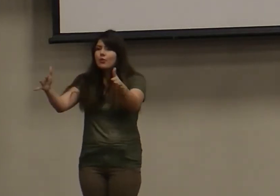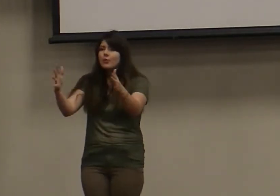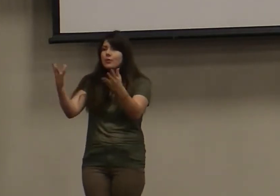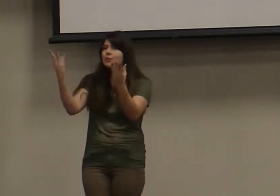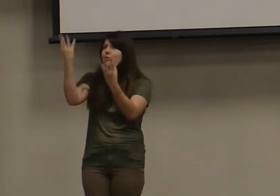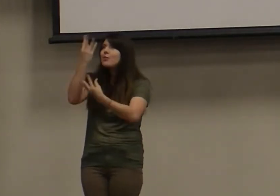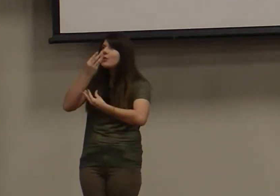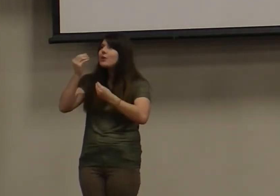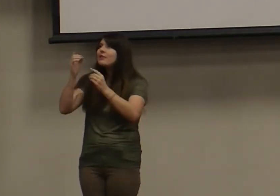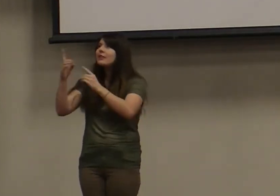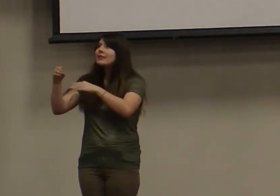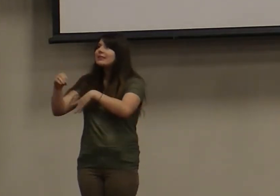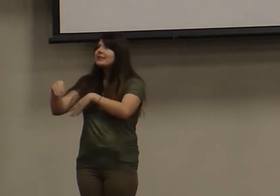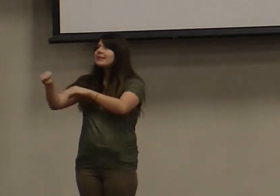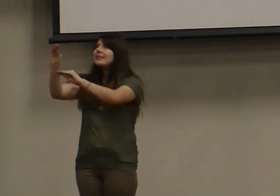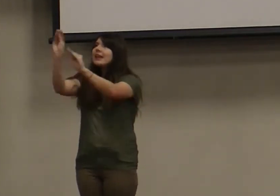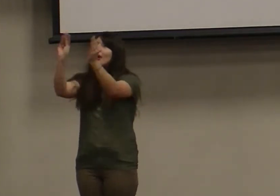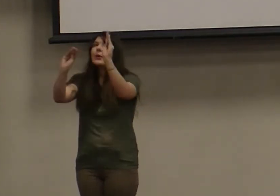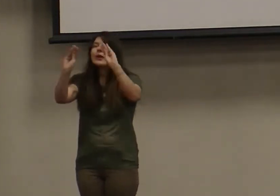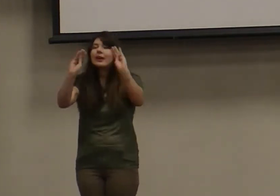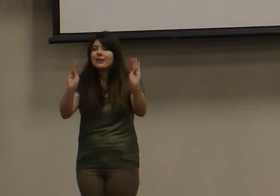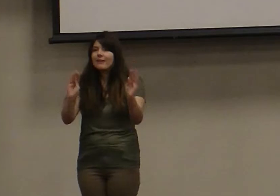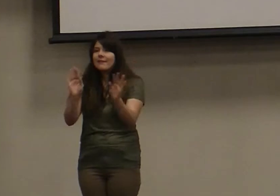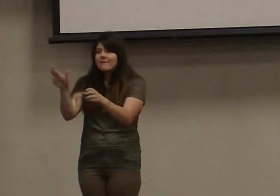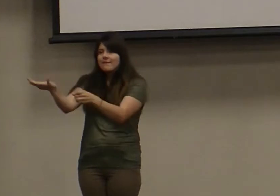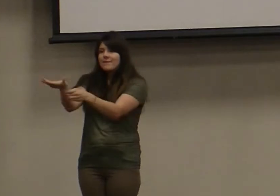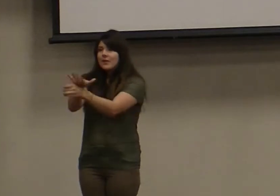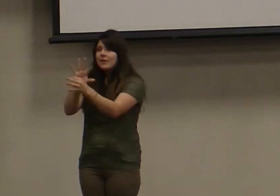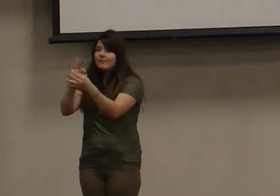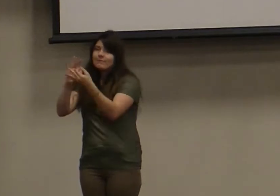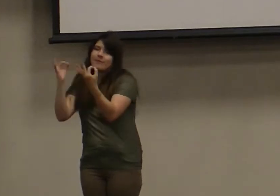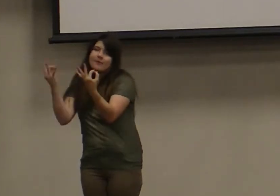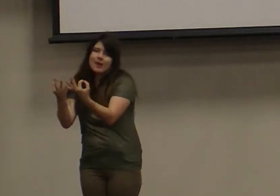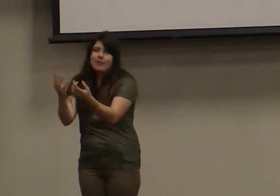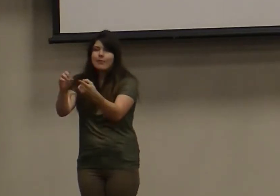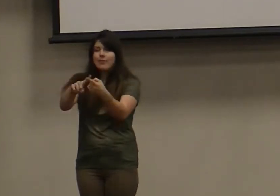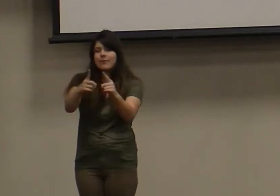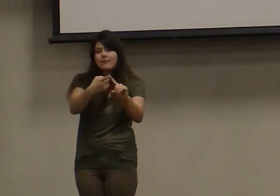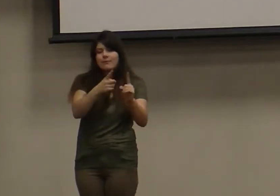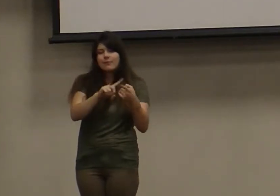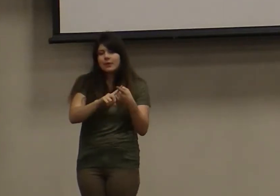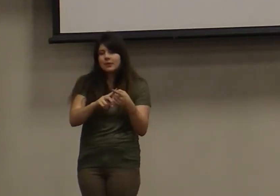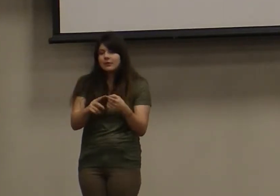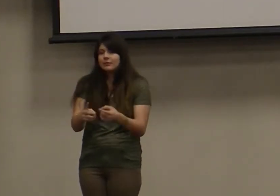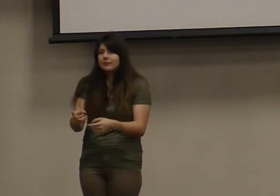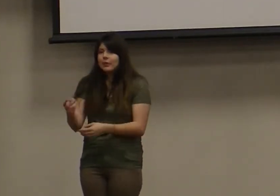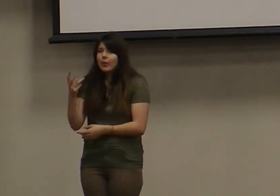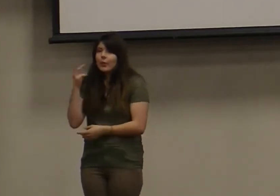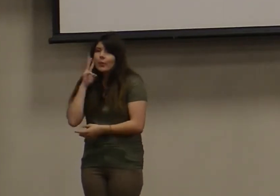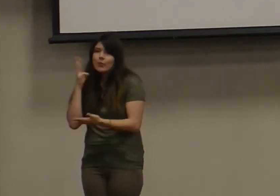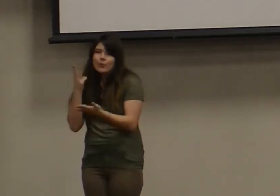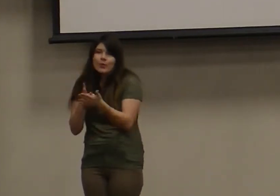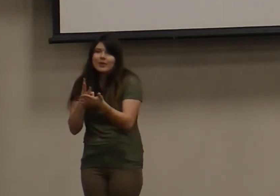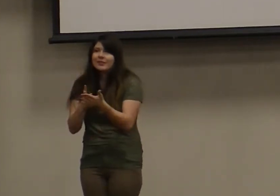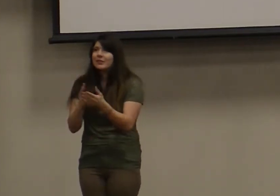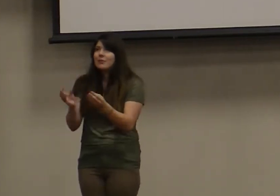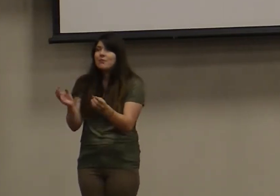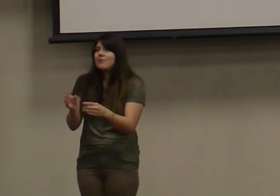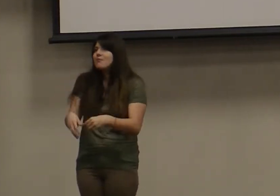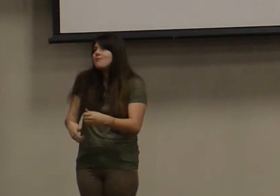decorated. It's full of family and friends. They're there to witness the most joyous